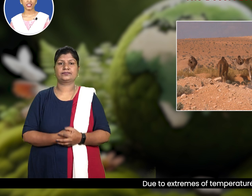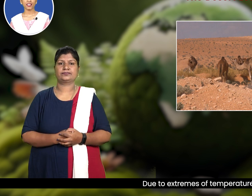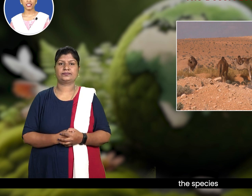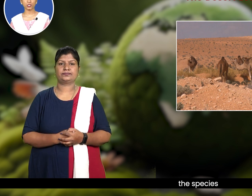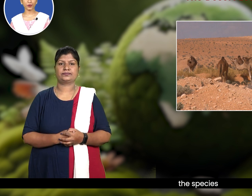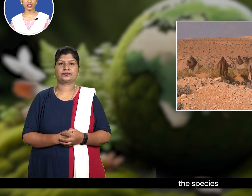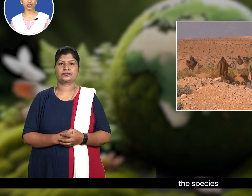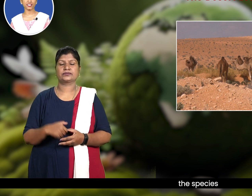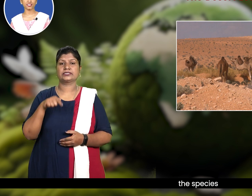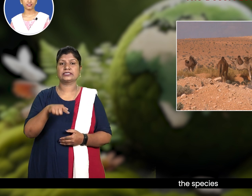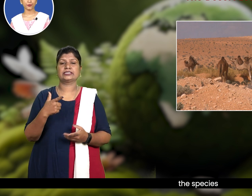the species